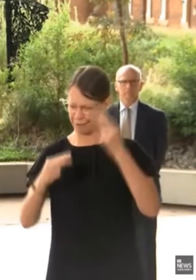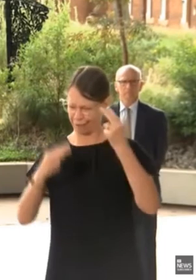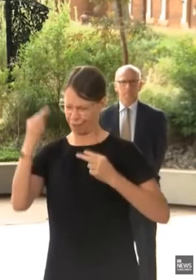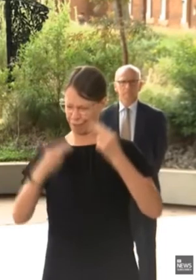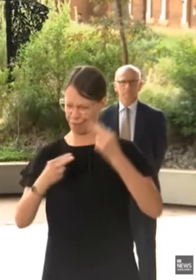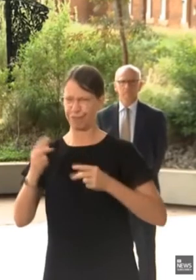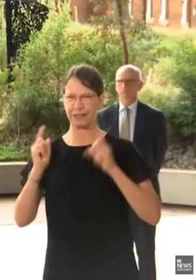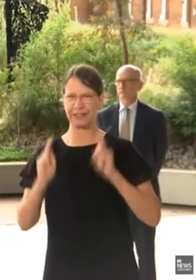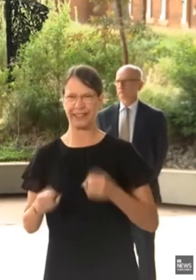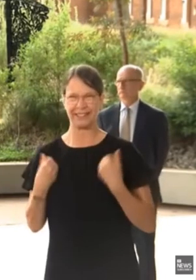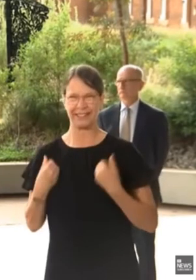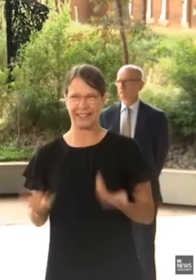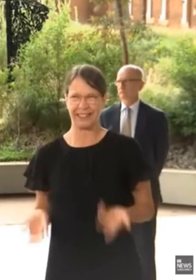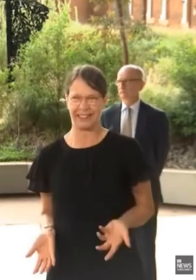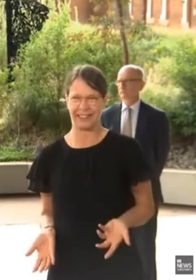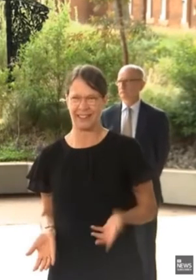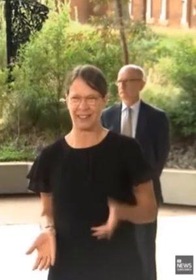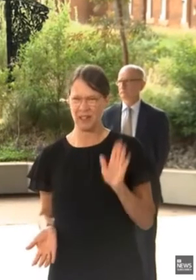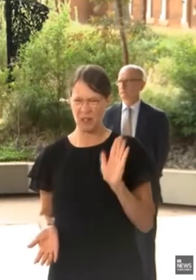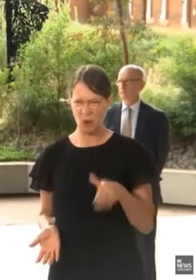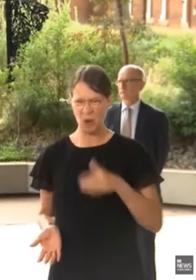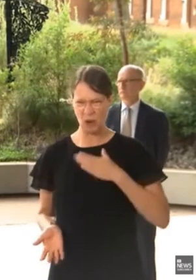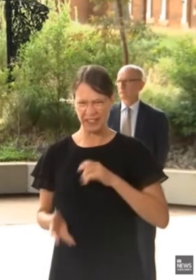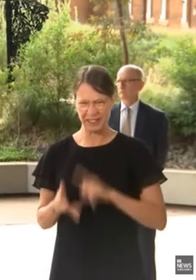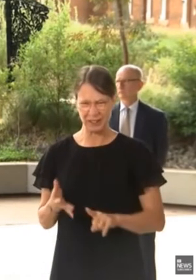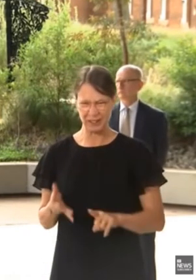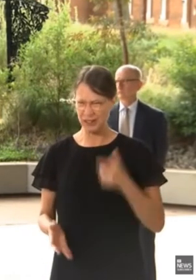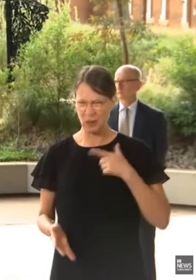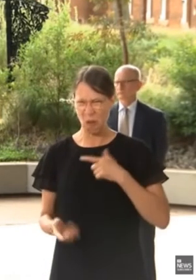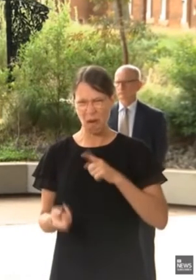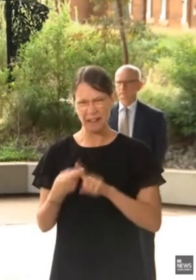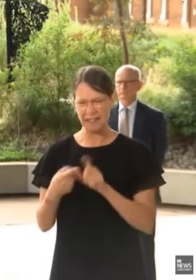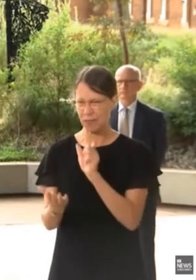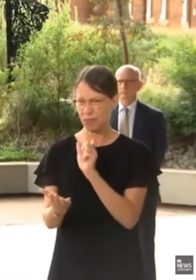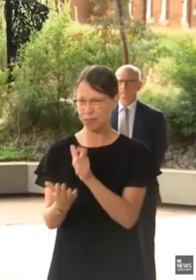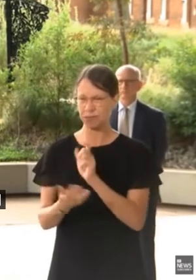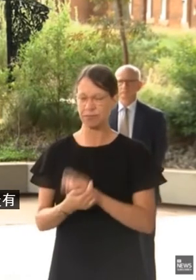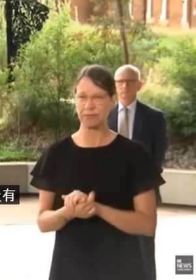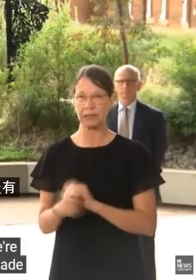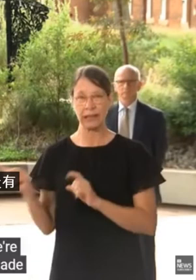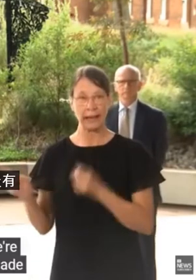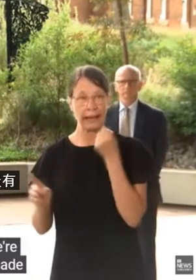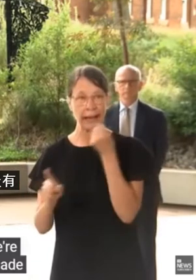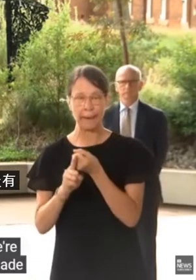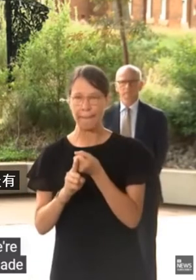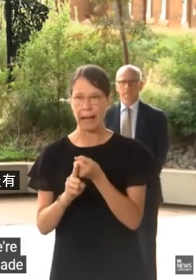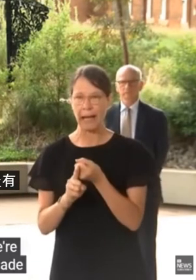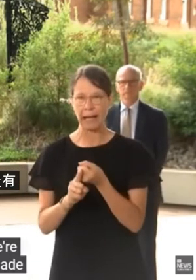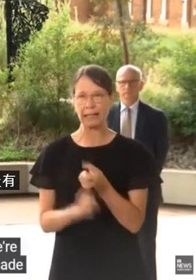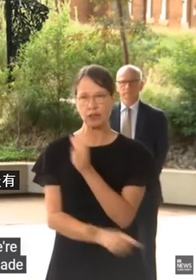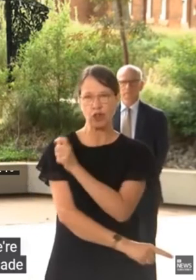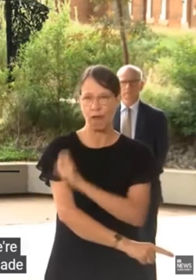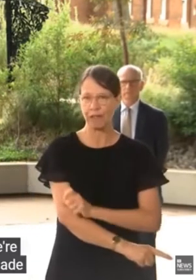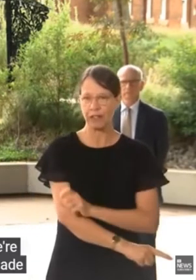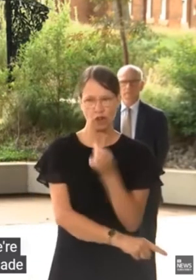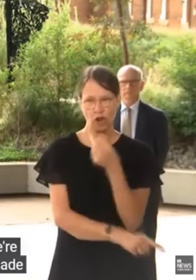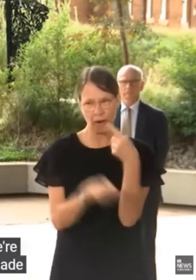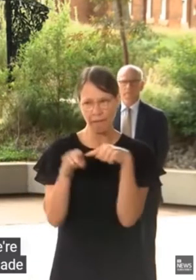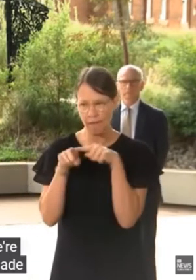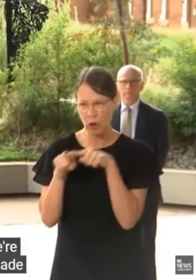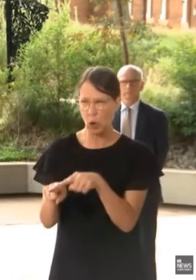How effective is it still that we are checking in? Confidence. It's effective on confidence. We're not tracking and tracing. We made that very